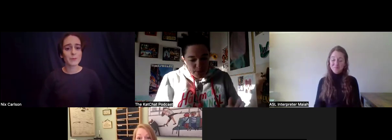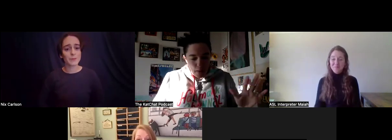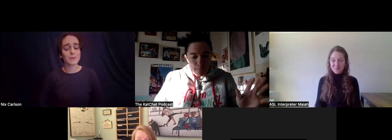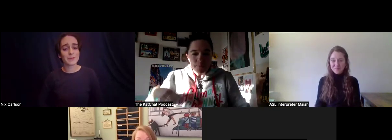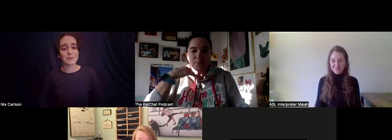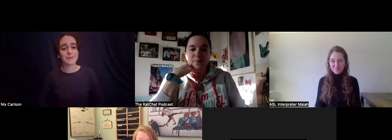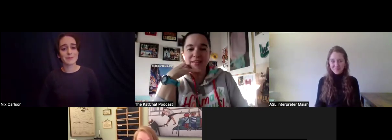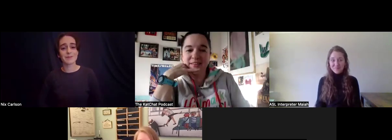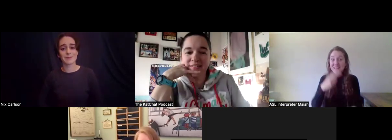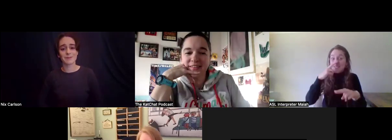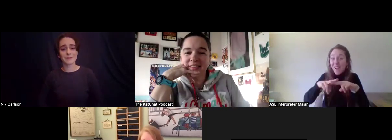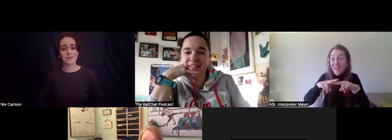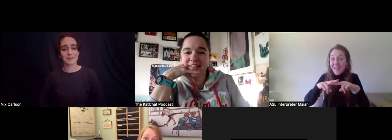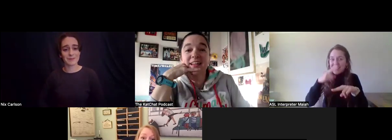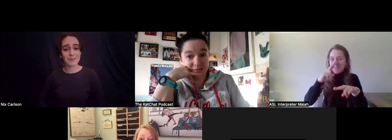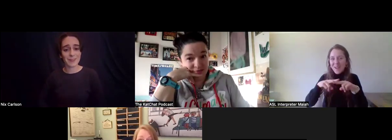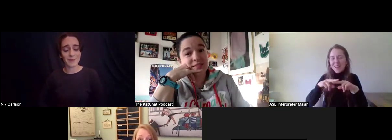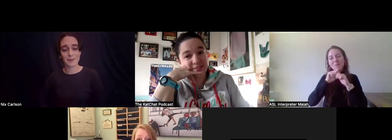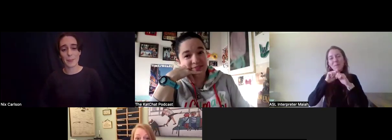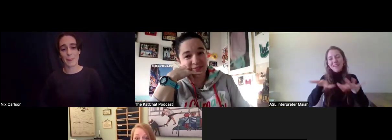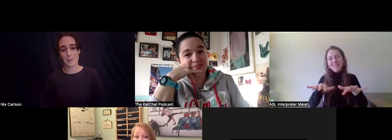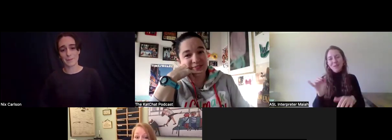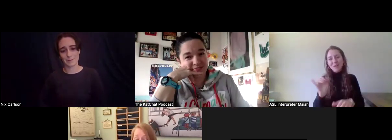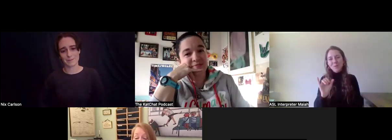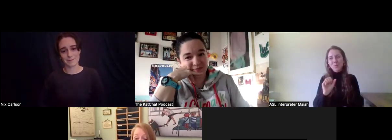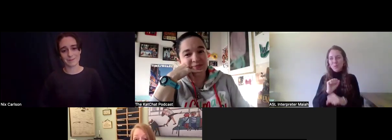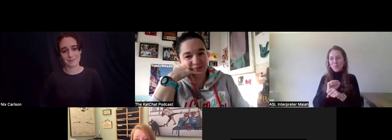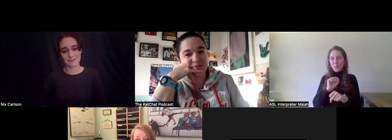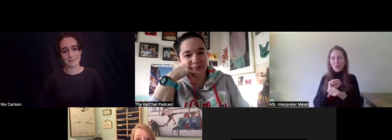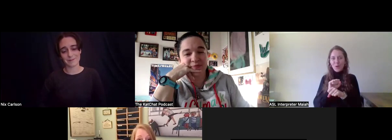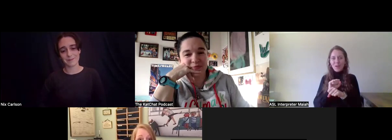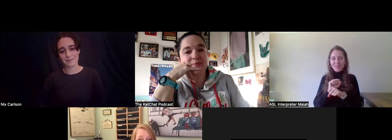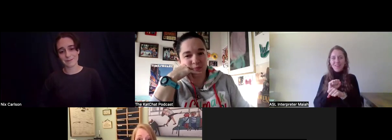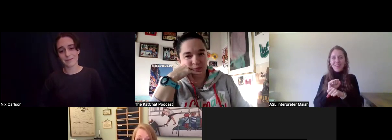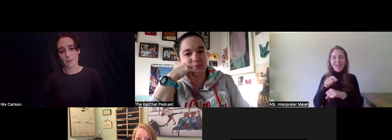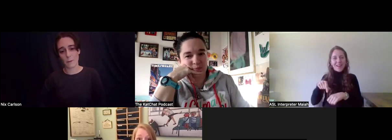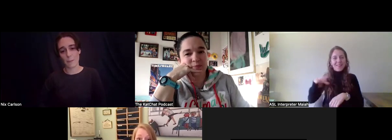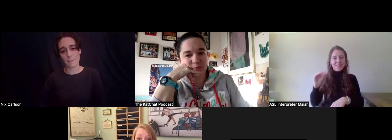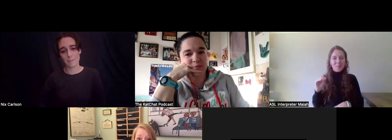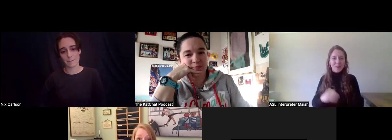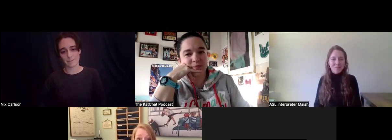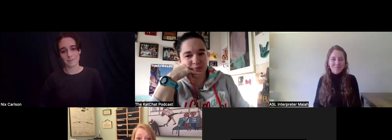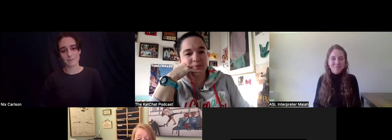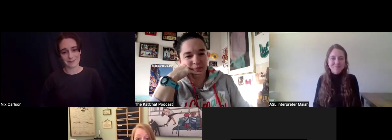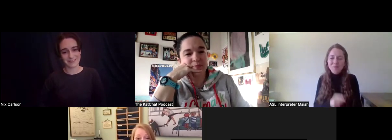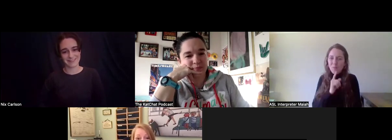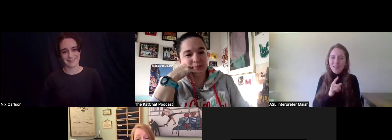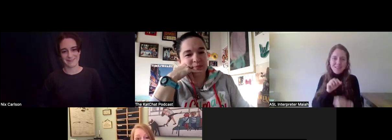It's Um, fun though. It's a blessing. It's a blessing to work on a brand. It's a blessing to work at a company like this. It really